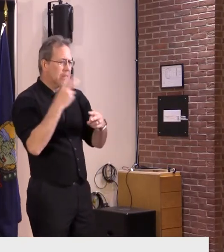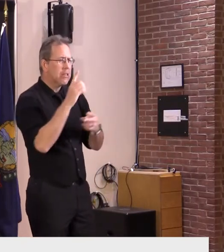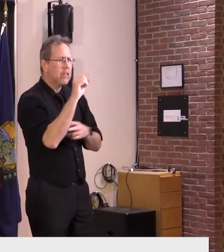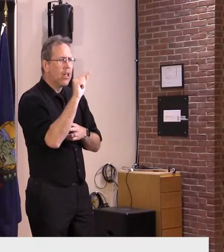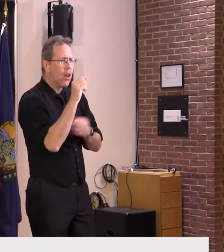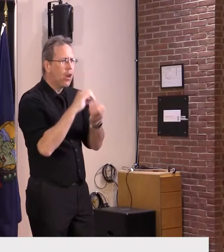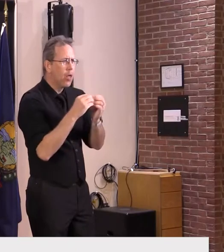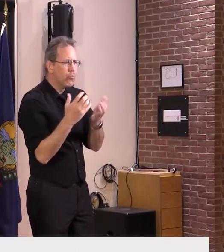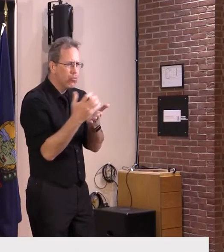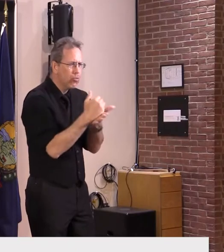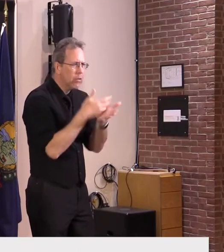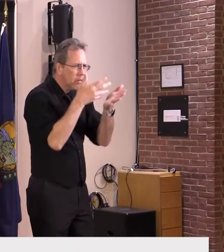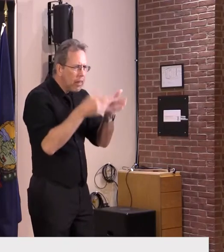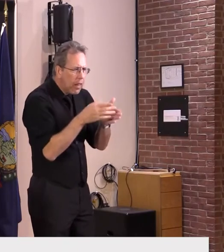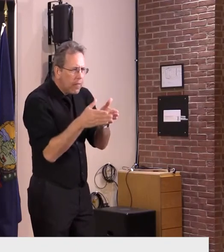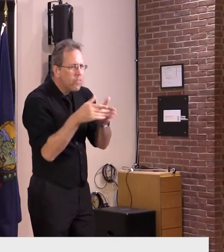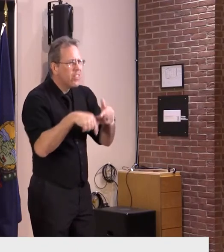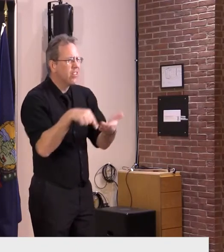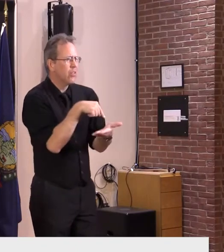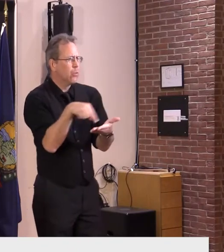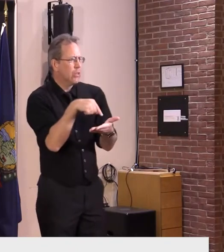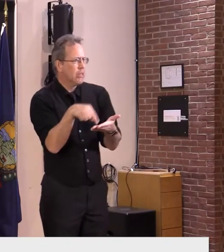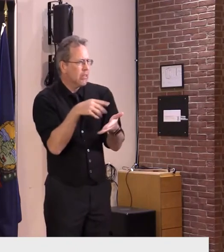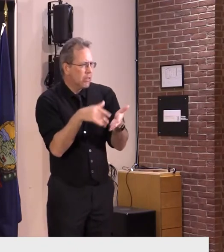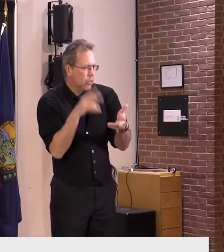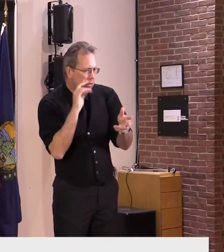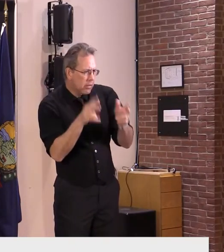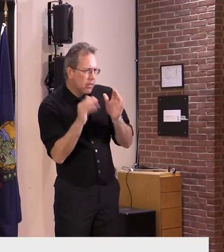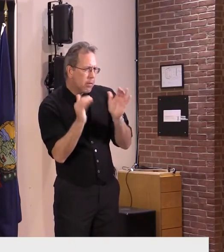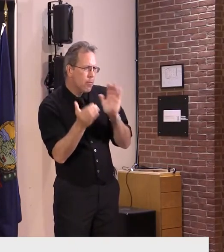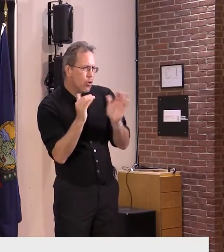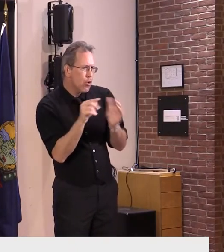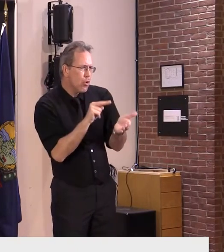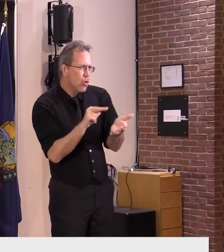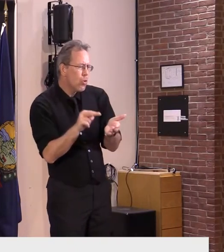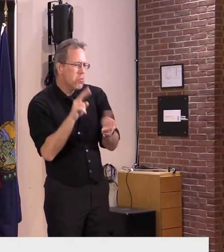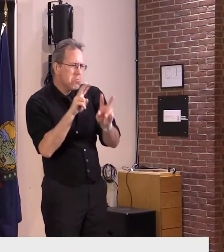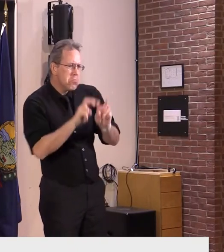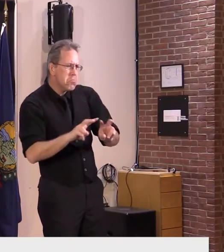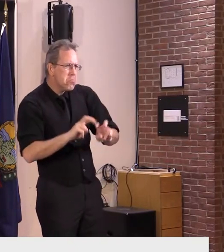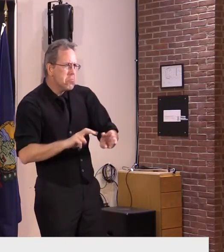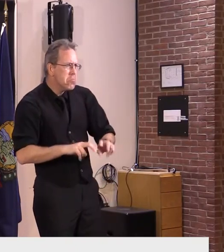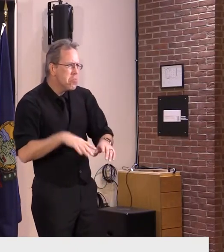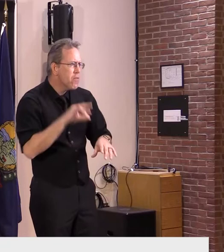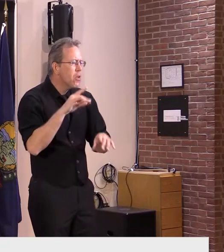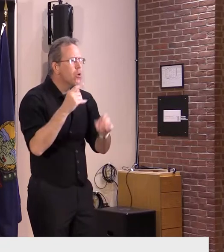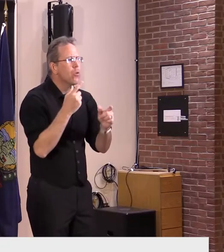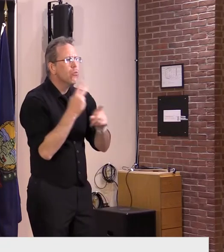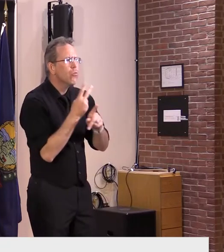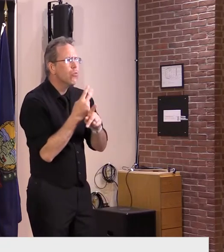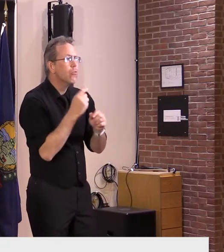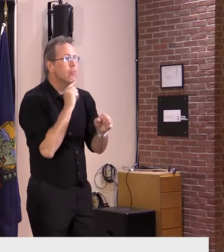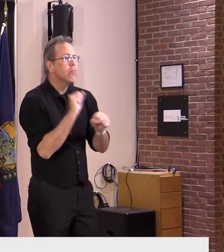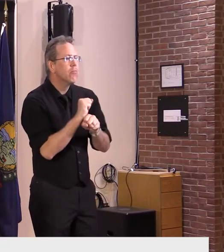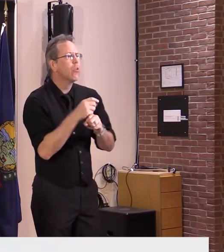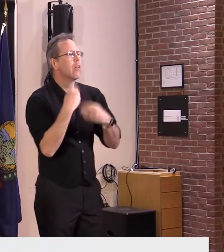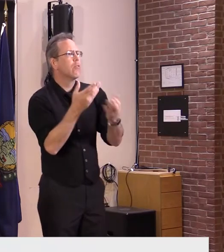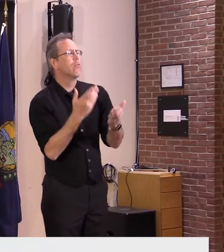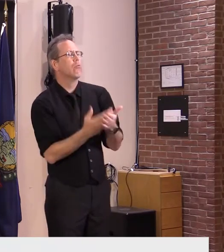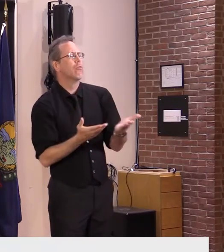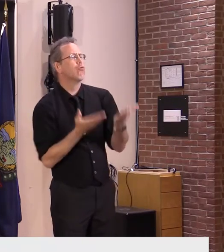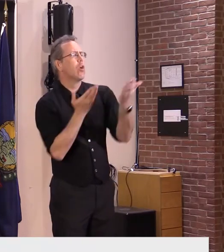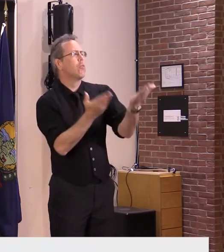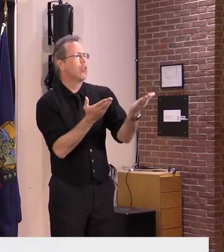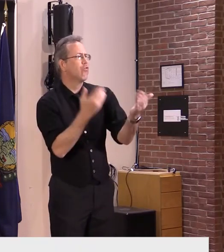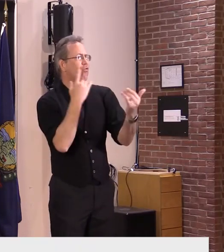week and be able to offer a firm recommendation once I've seen that. Certainly,